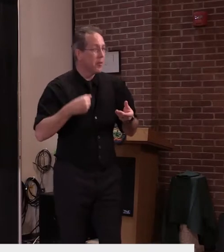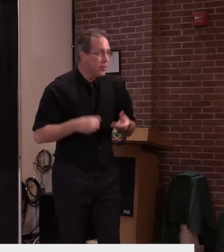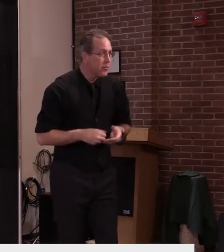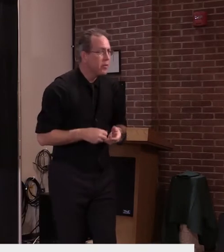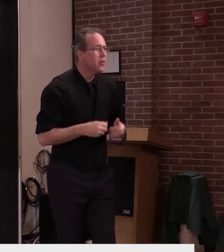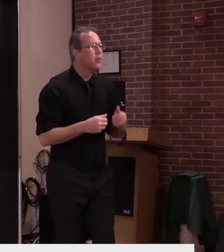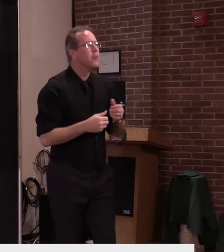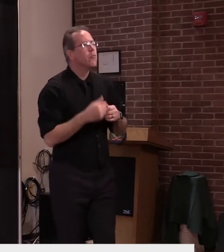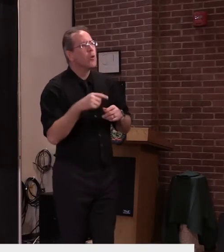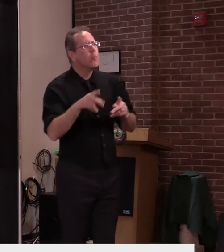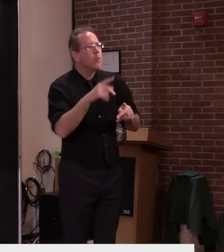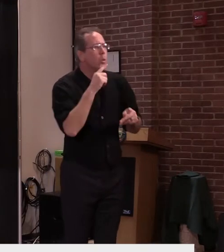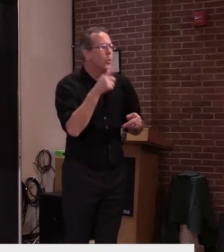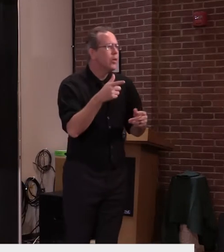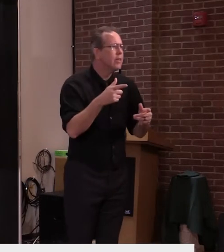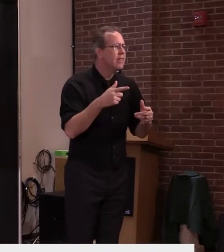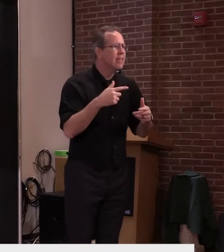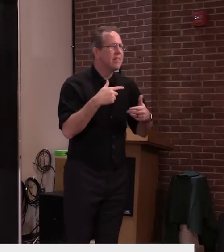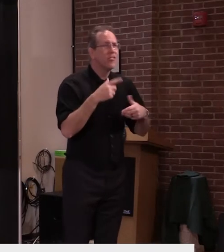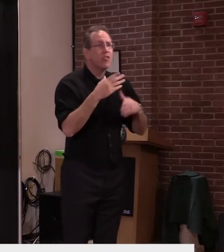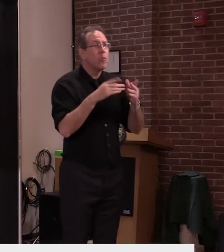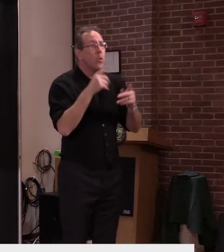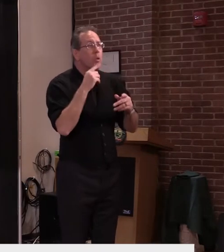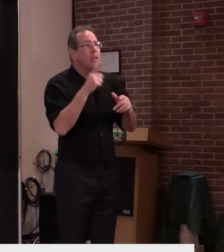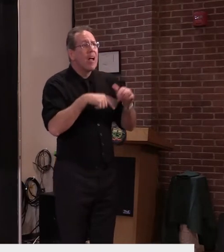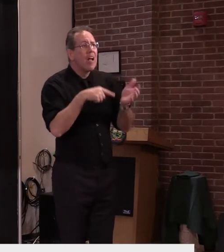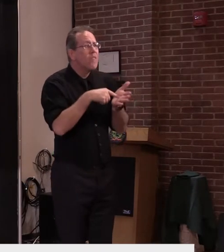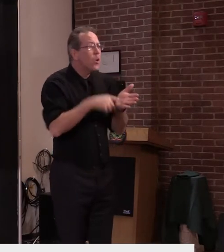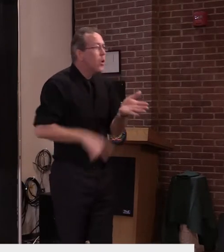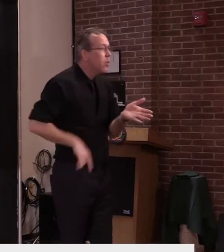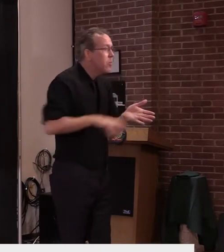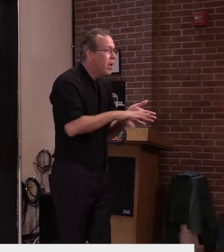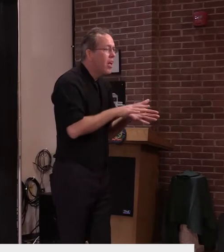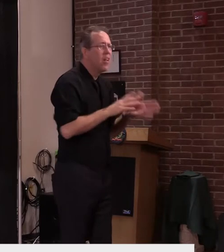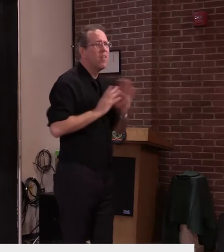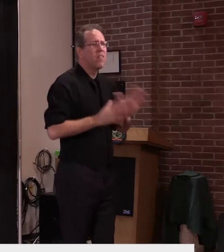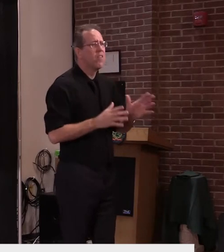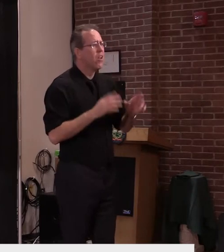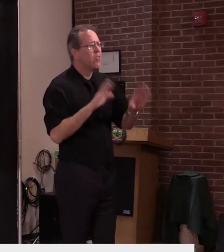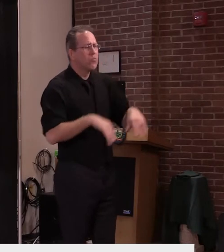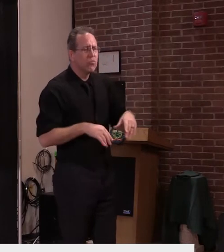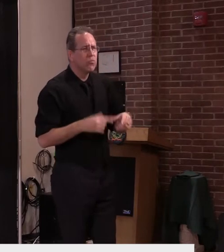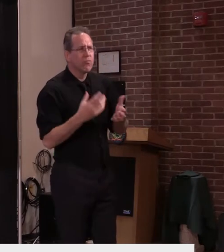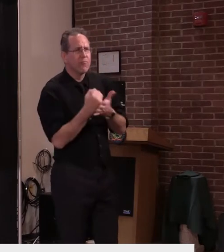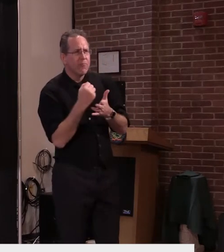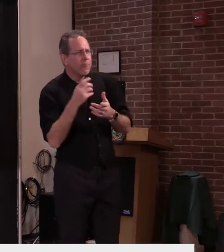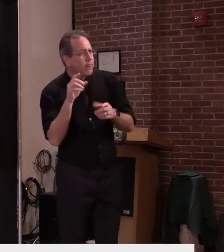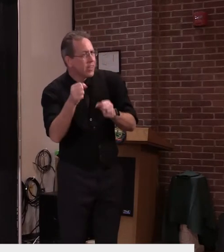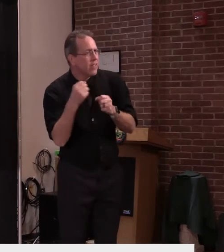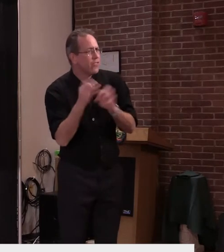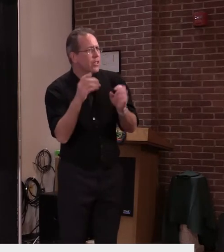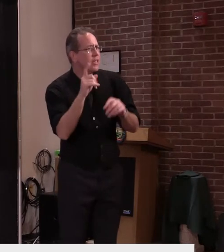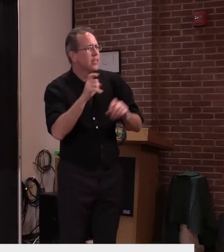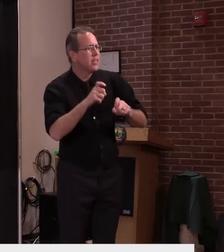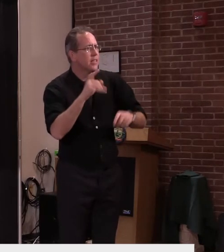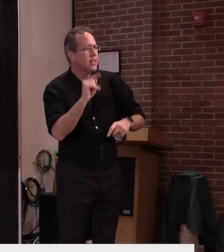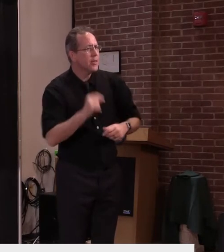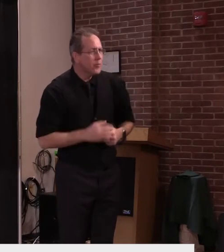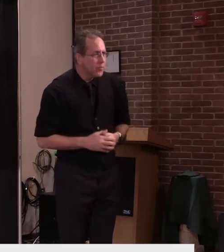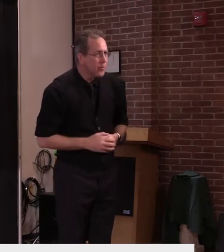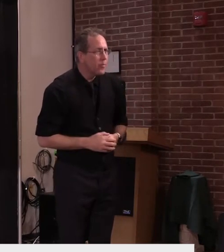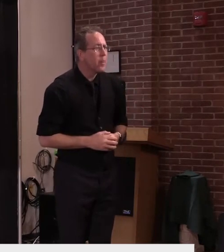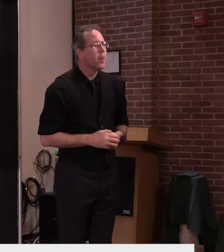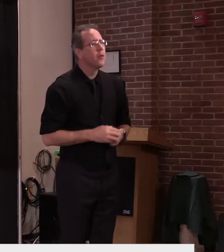another option for Vermonters seeking those important tests. So turning this week to the data, first, again,